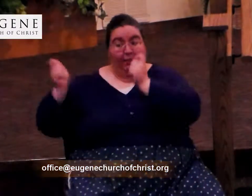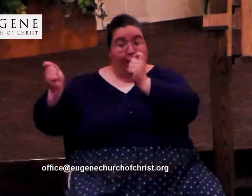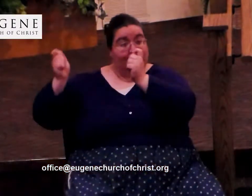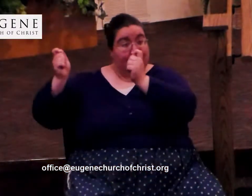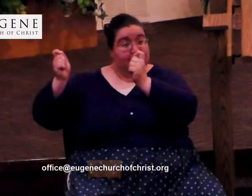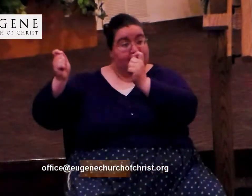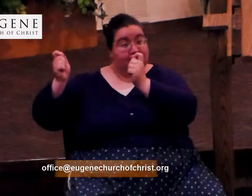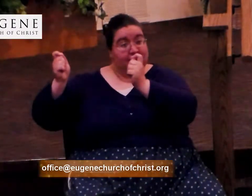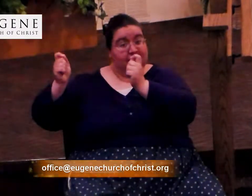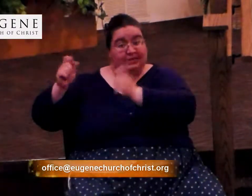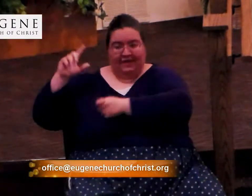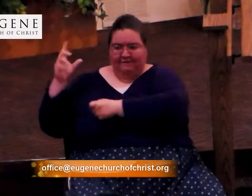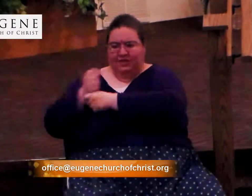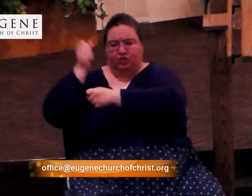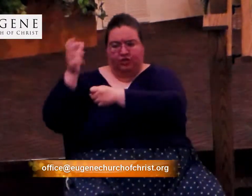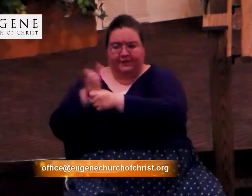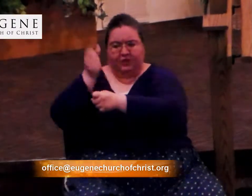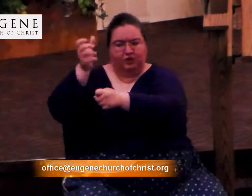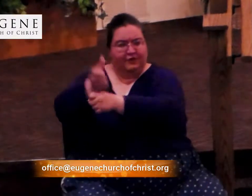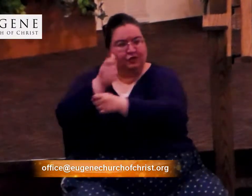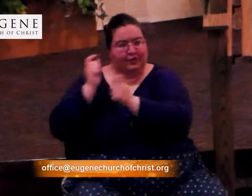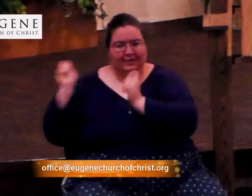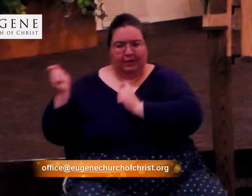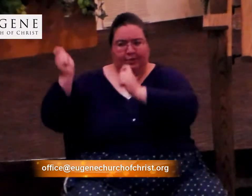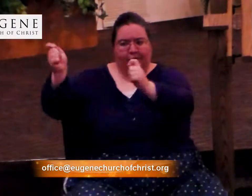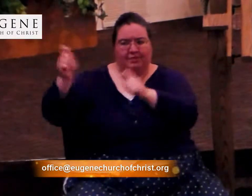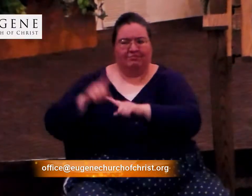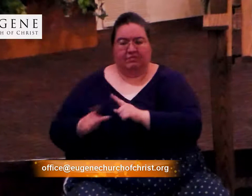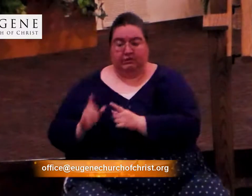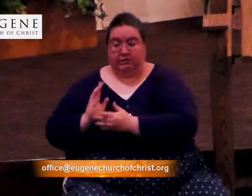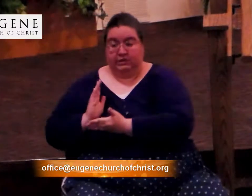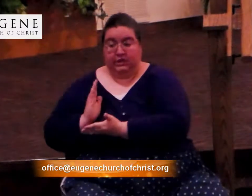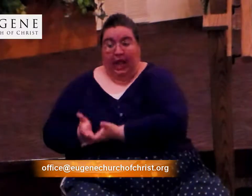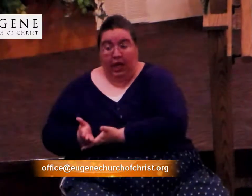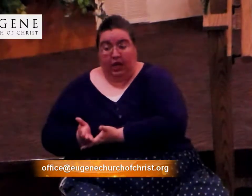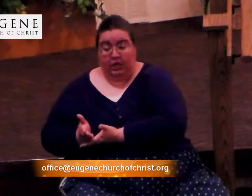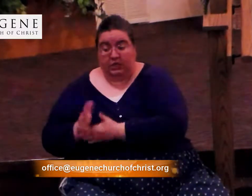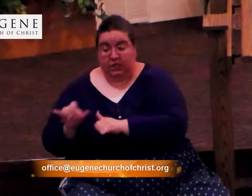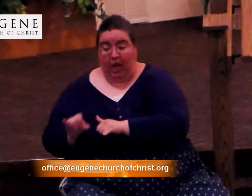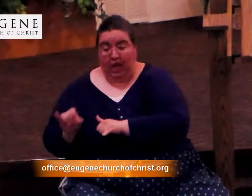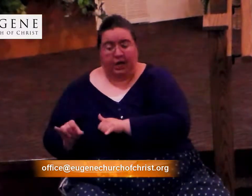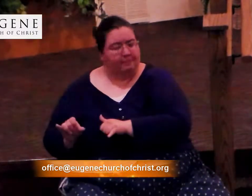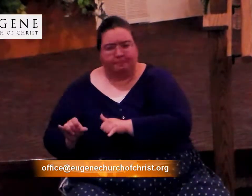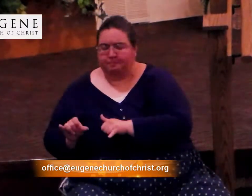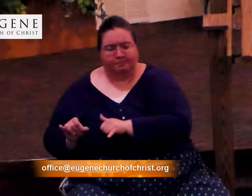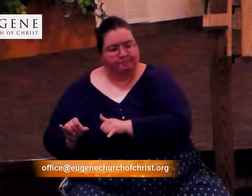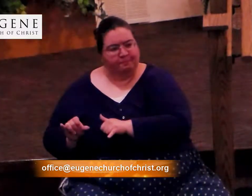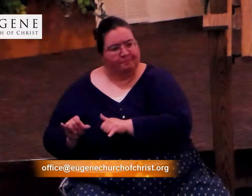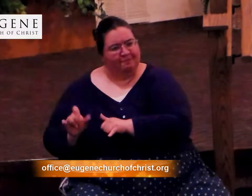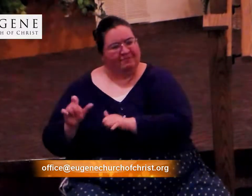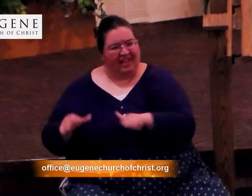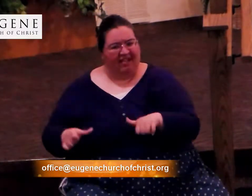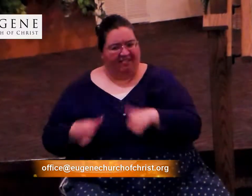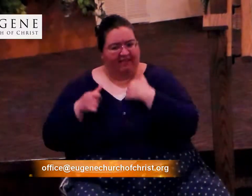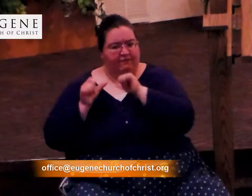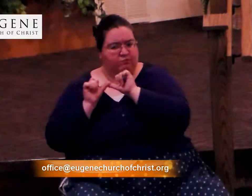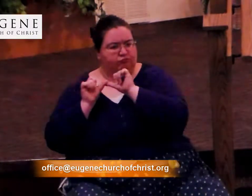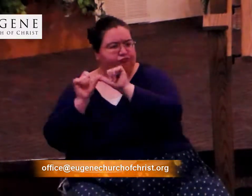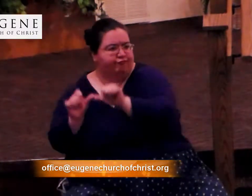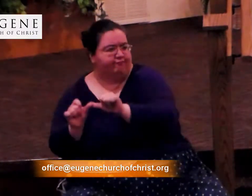them and take joy in them, but we can't stop there. We have to continue going on. Now, we're going to